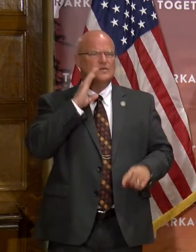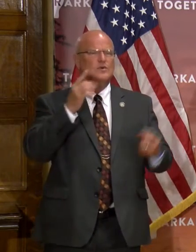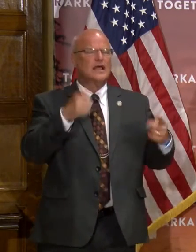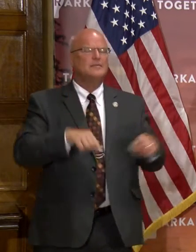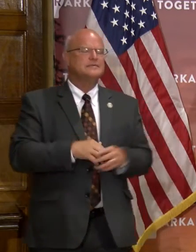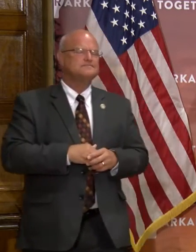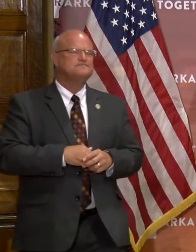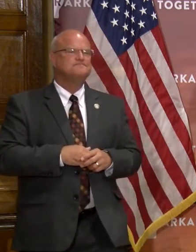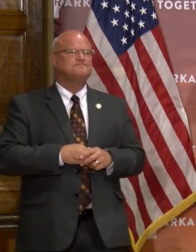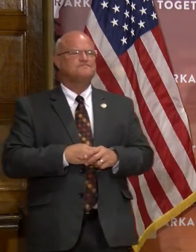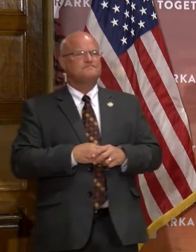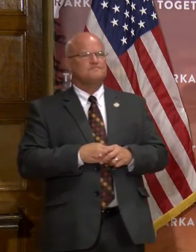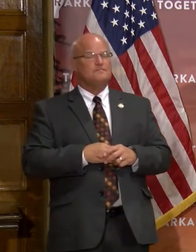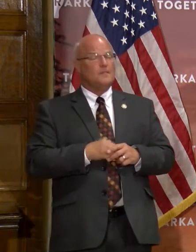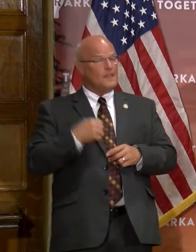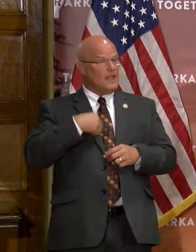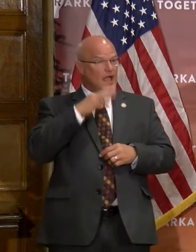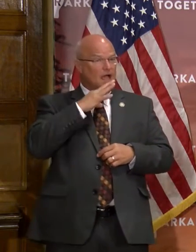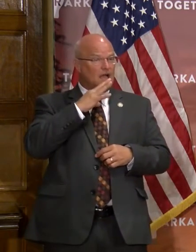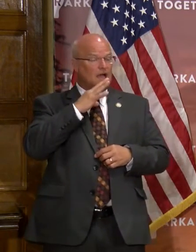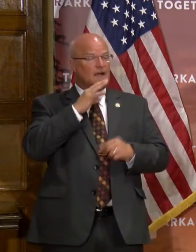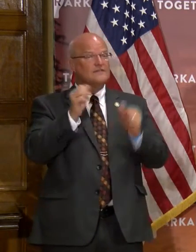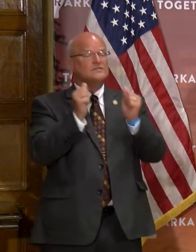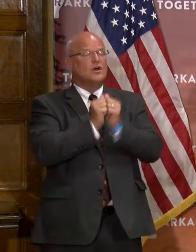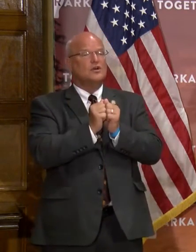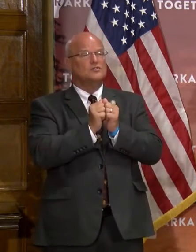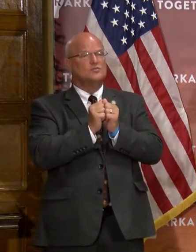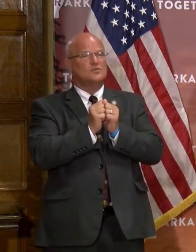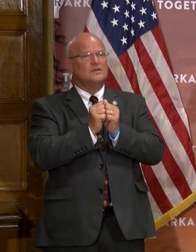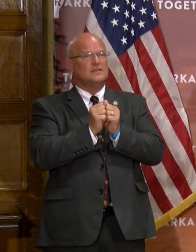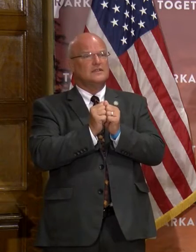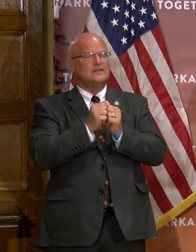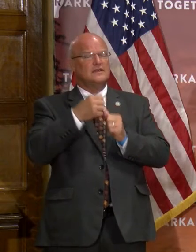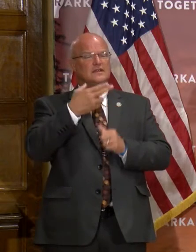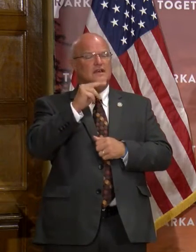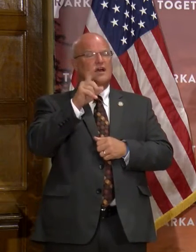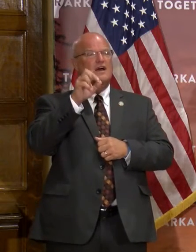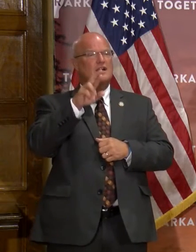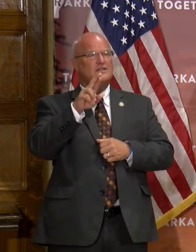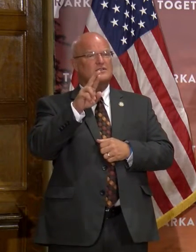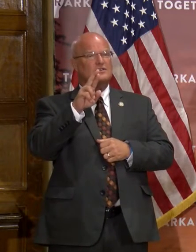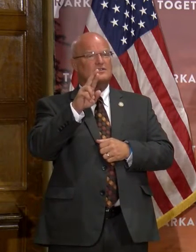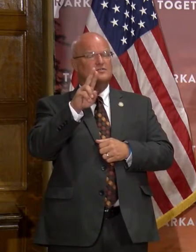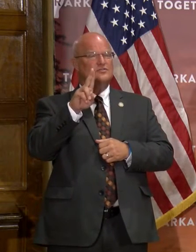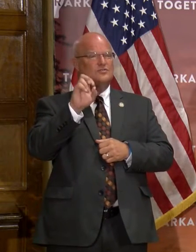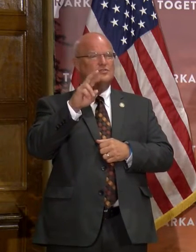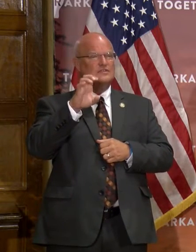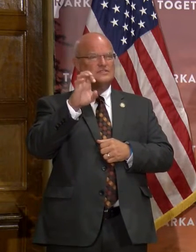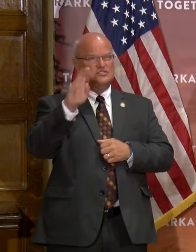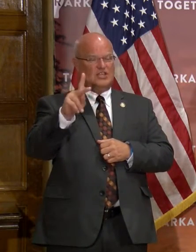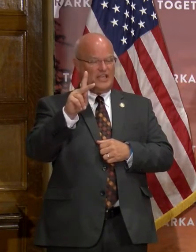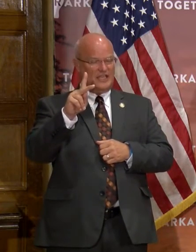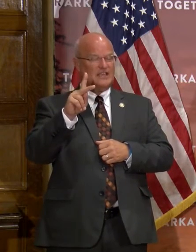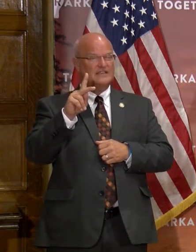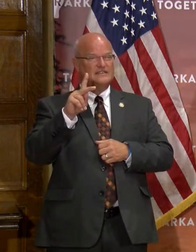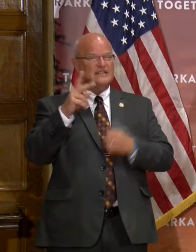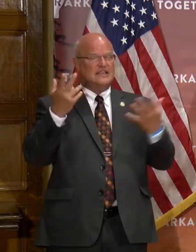is? I've only spoken with Hunter Yurchek at the University of Arkansas in terms of